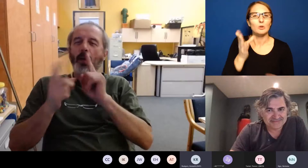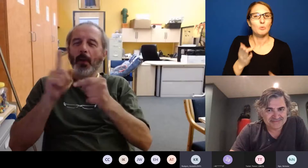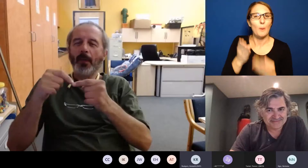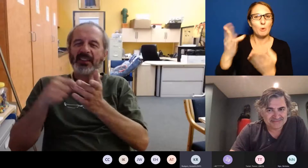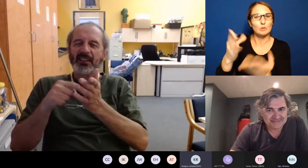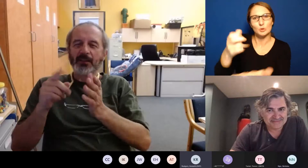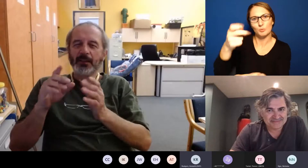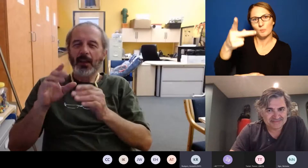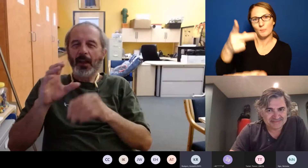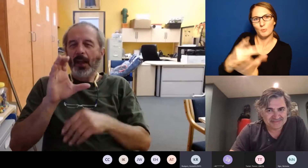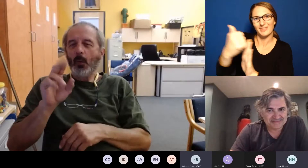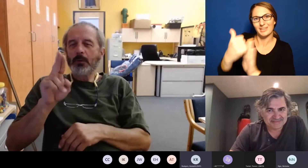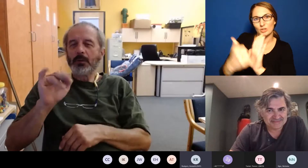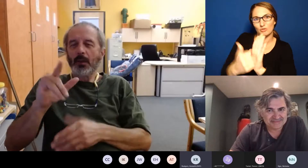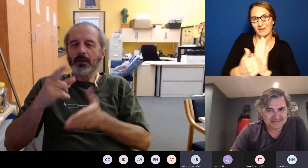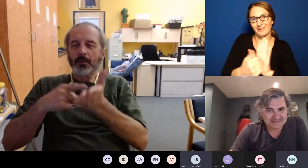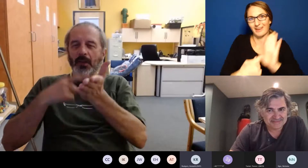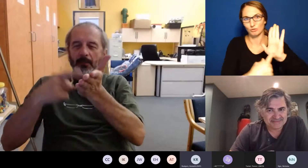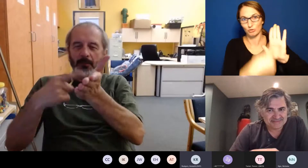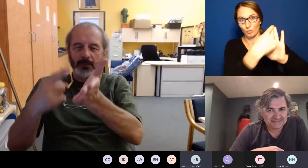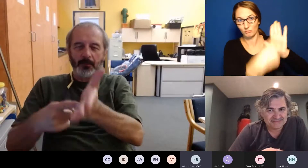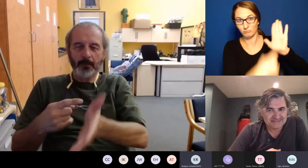the agenda as presented.